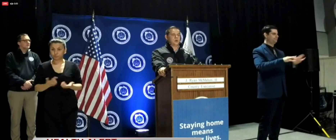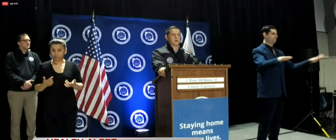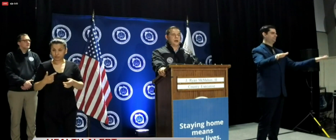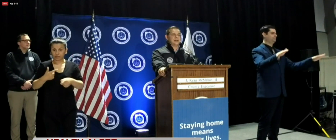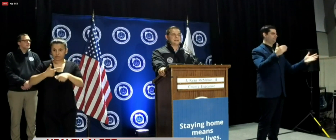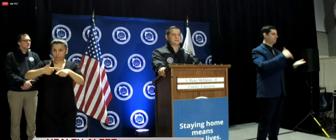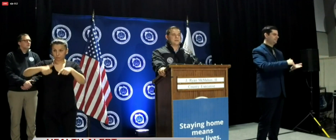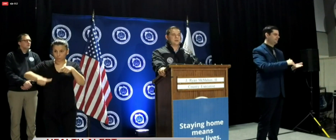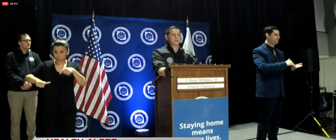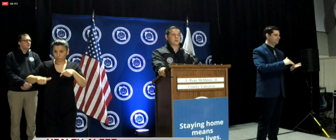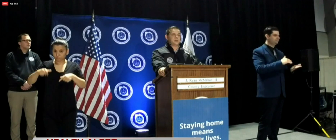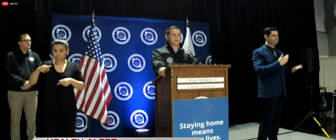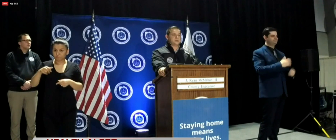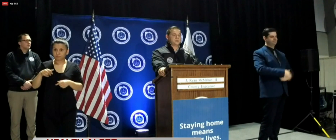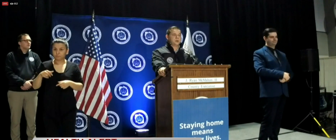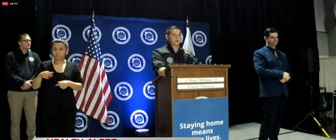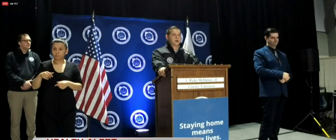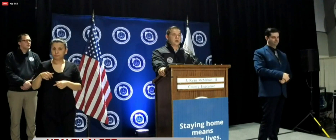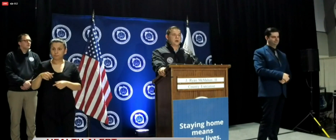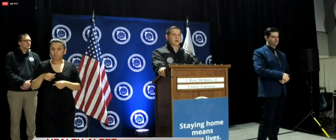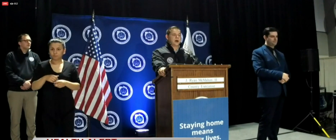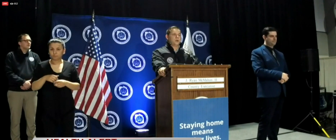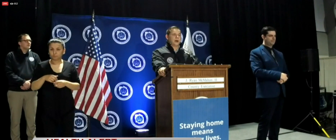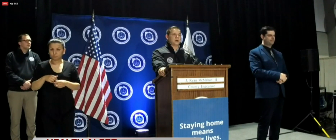you who are positive have the ability to